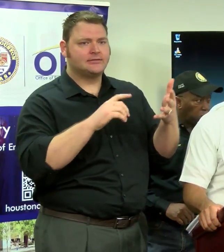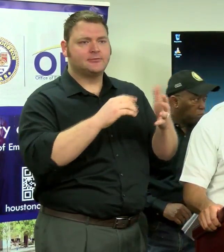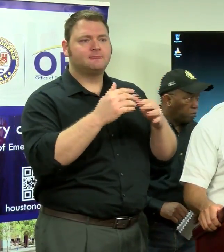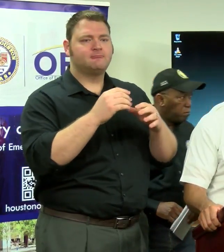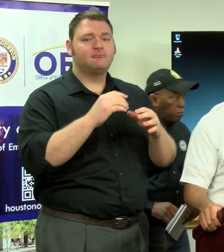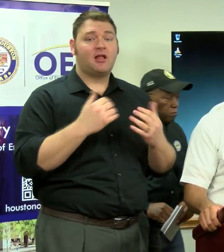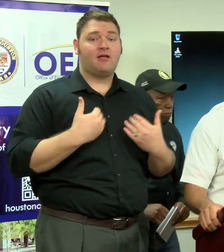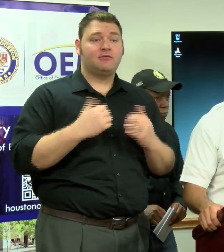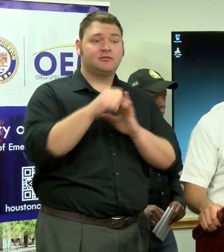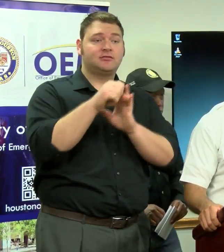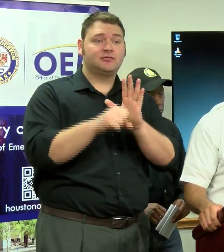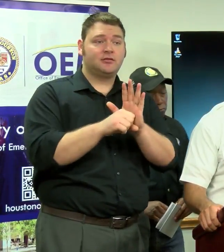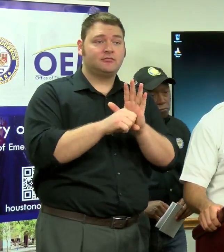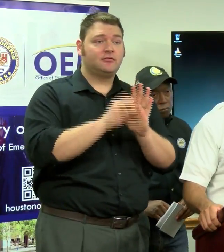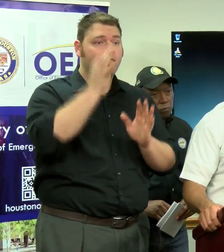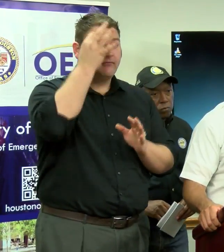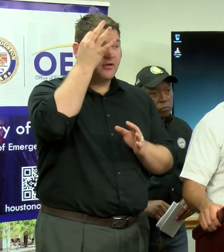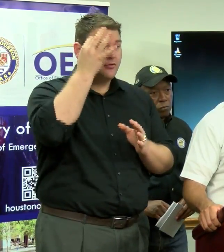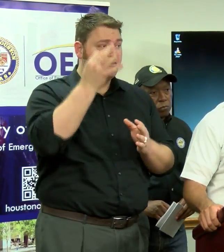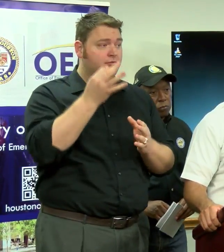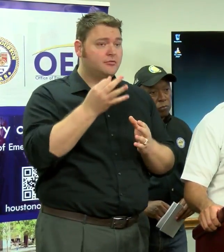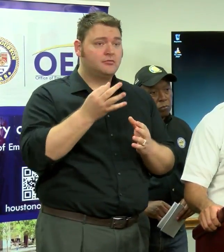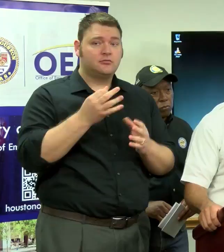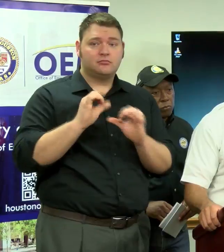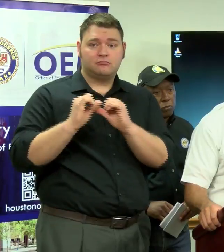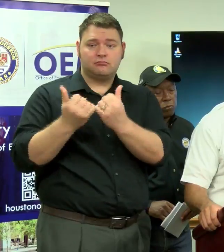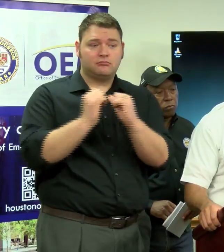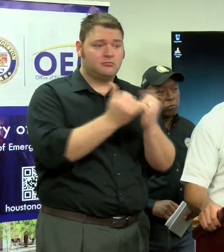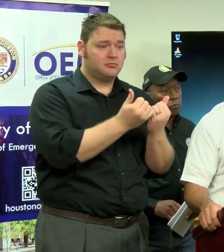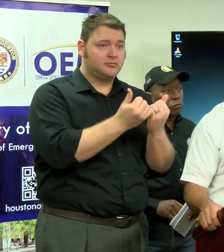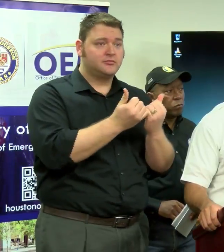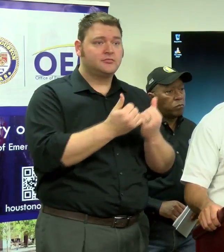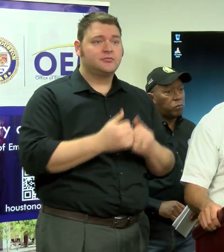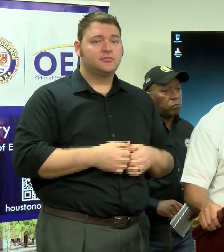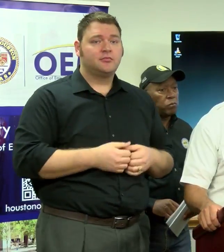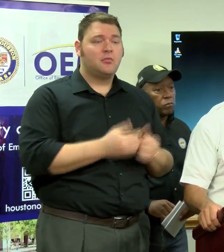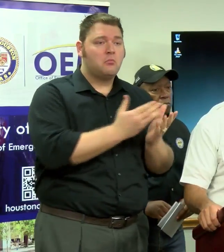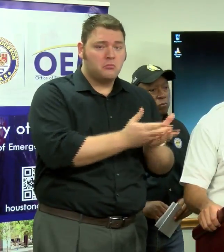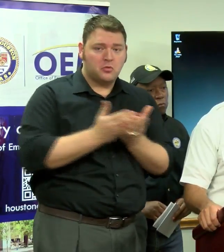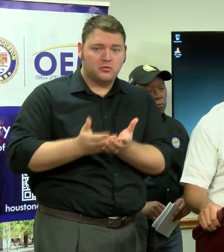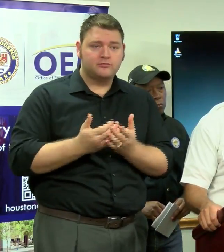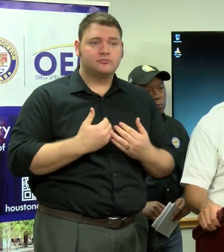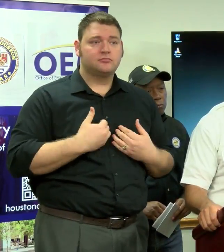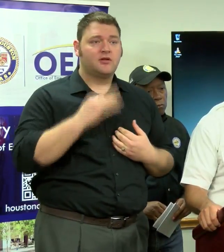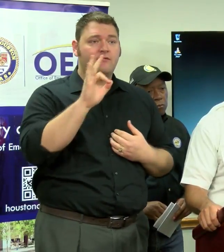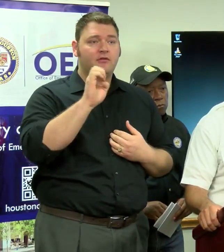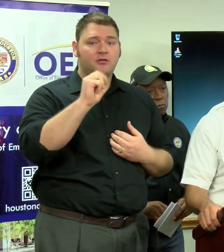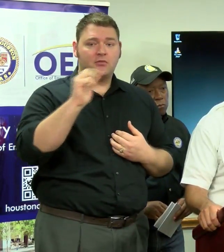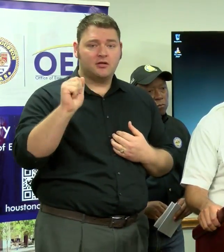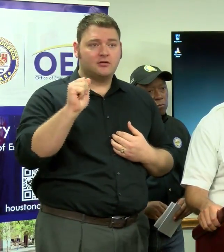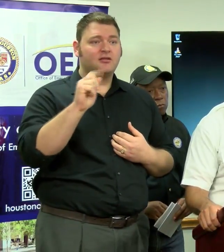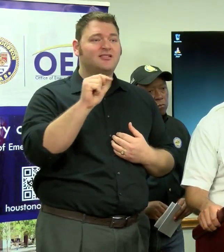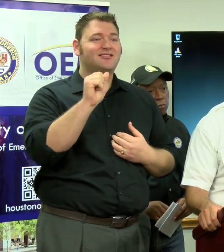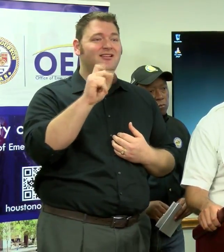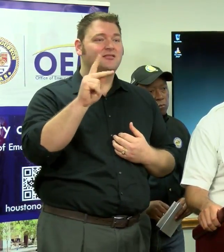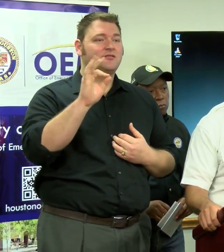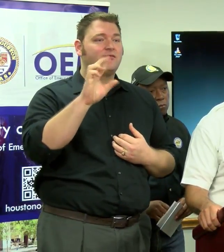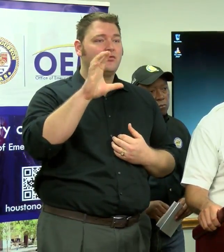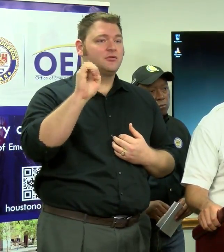resources. We have Texas Task Force 1. We also have FEMA on board. We have 350